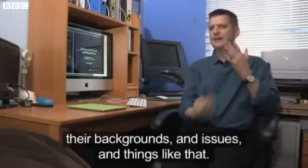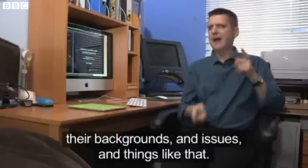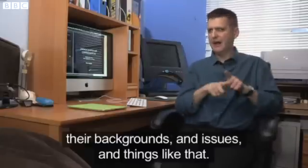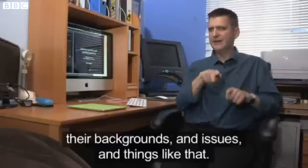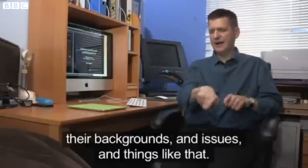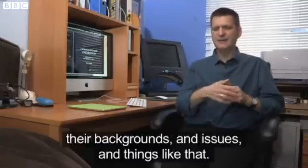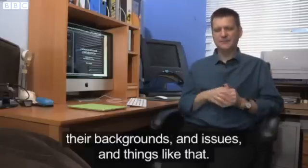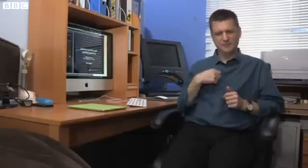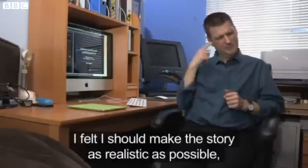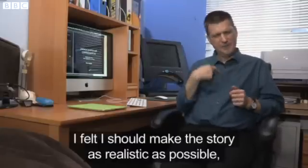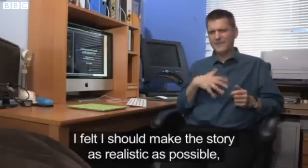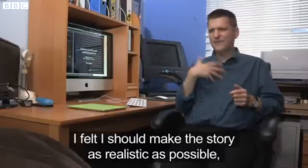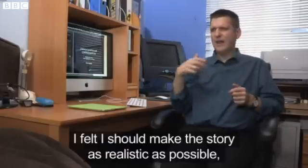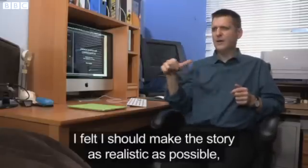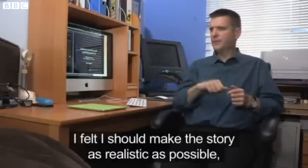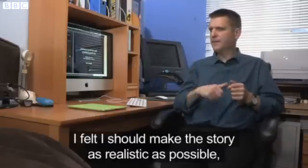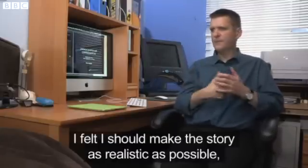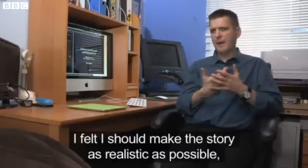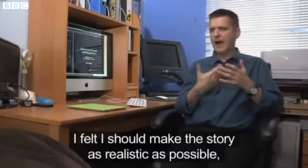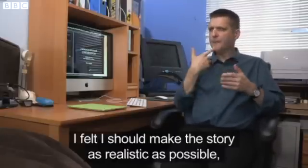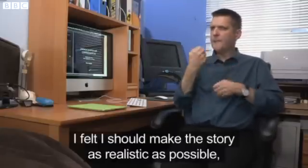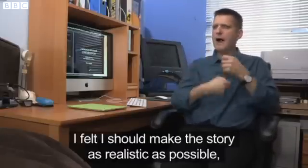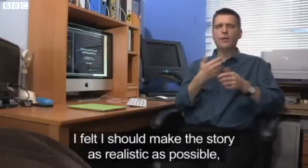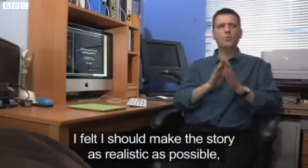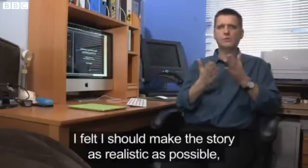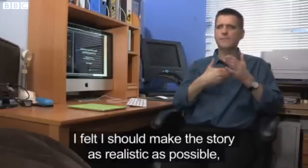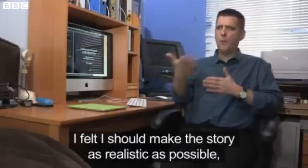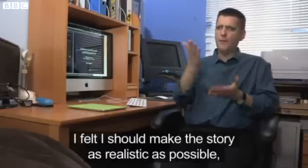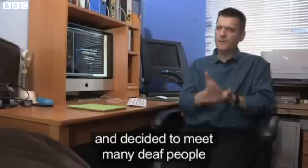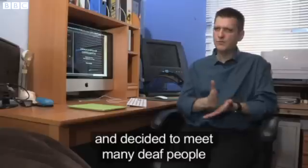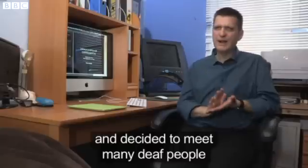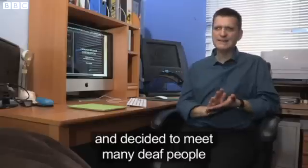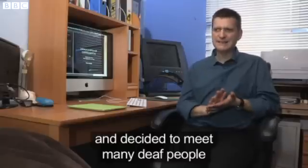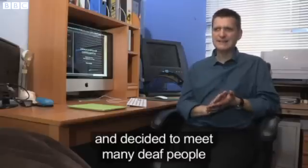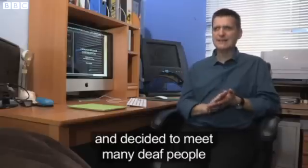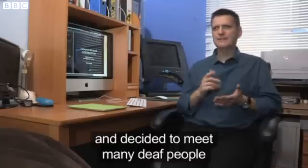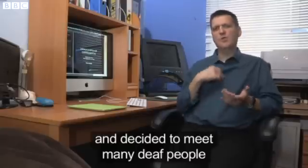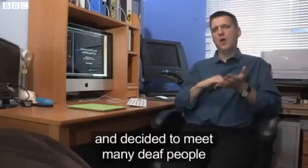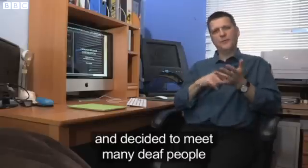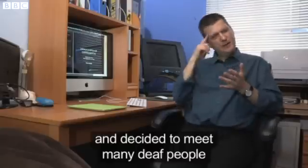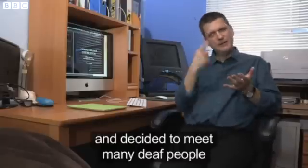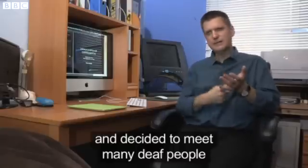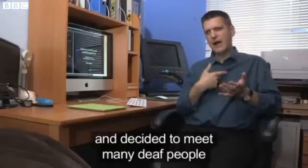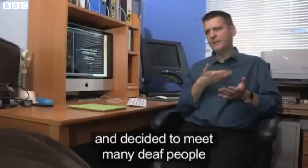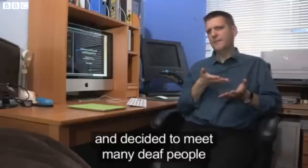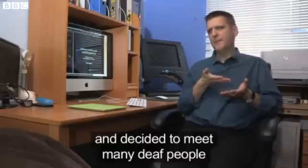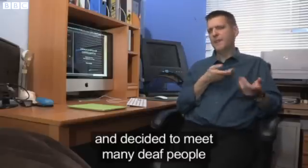like that. I felt I should make the story as realistic as possible and decided to meet many deaf people.